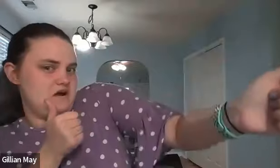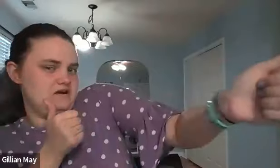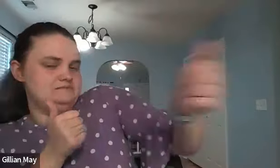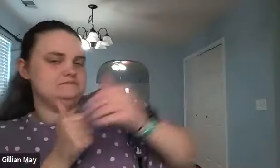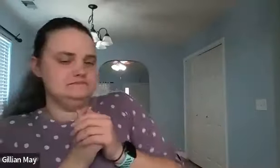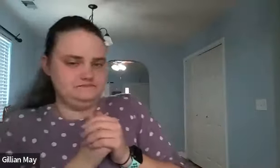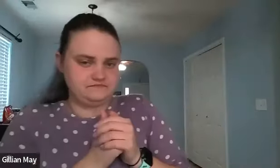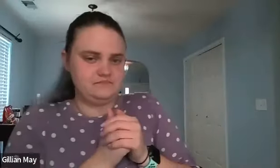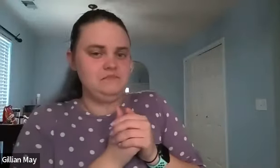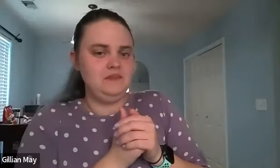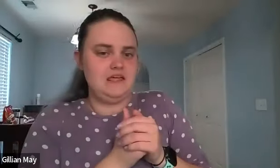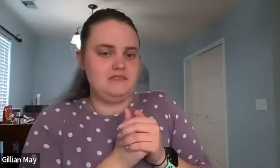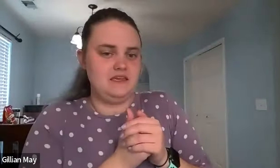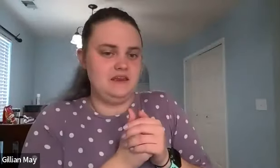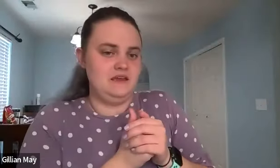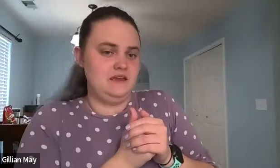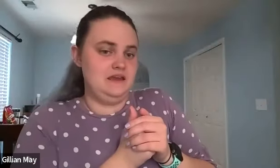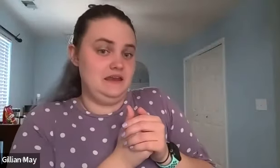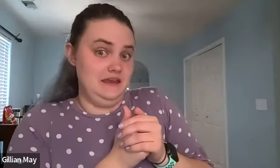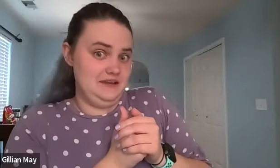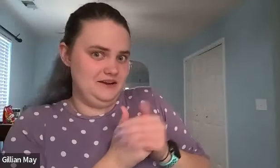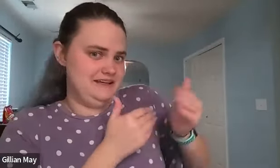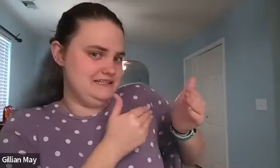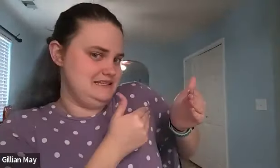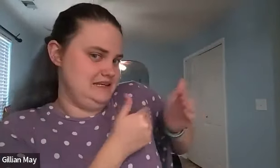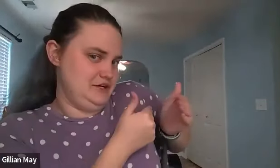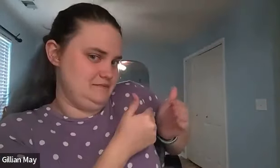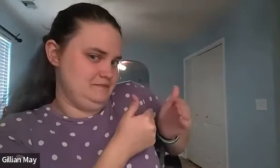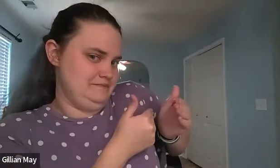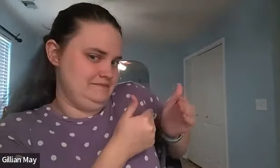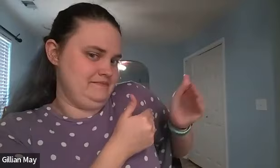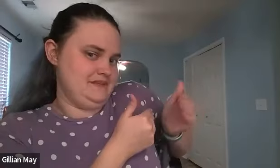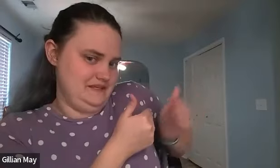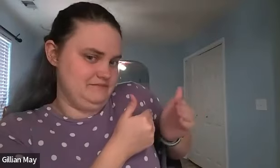Far. And then near is near.